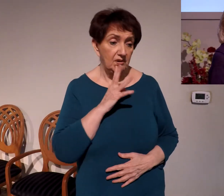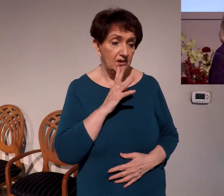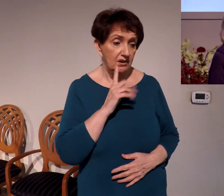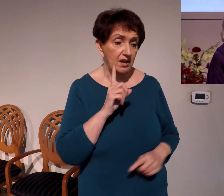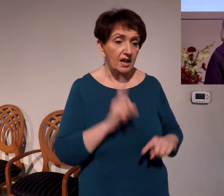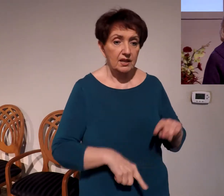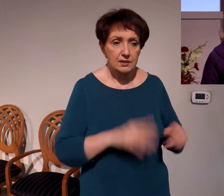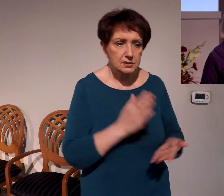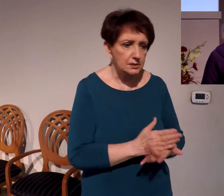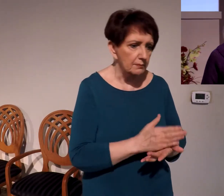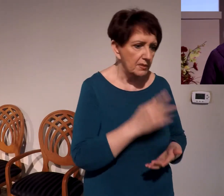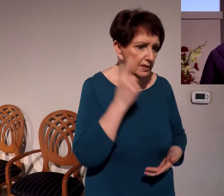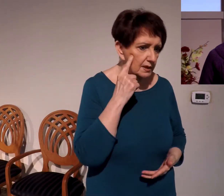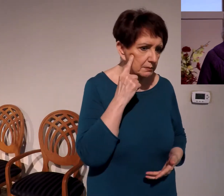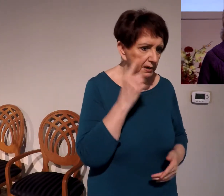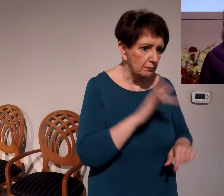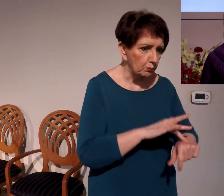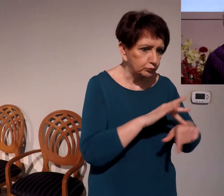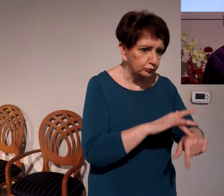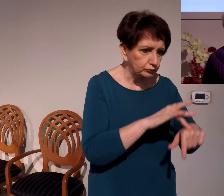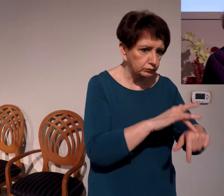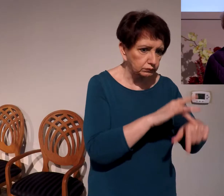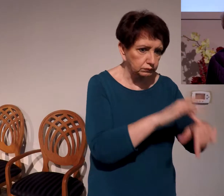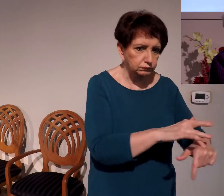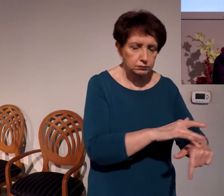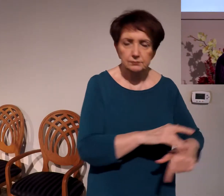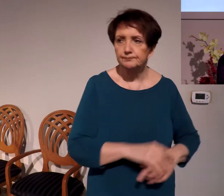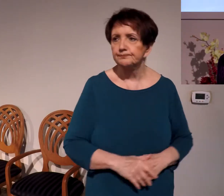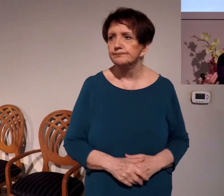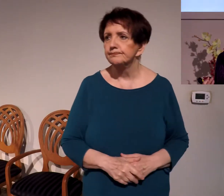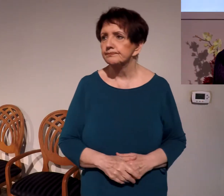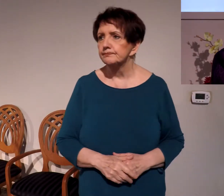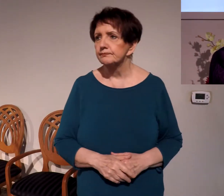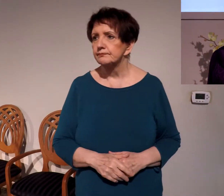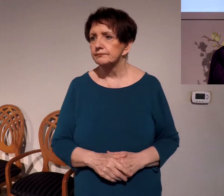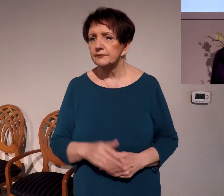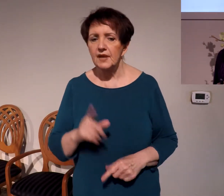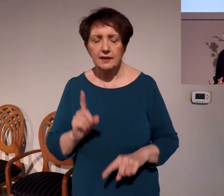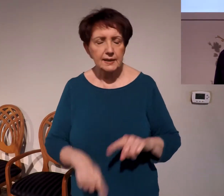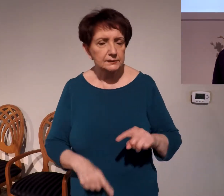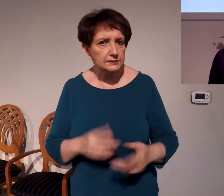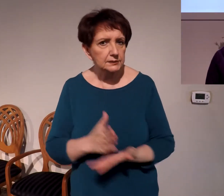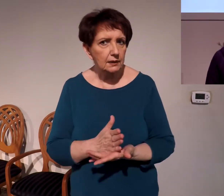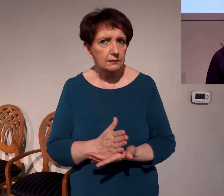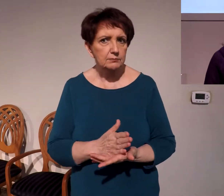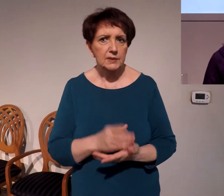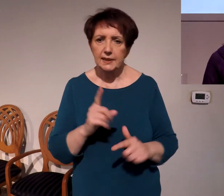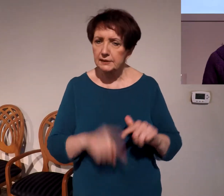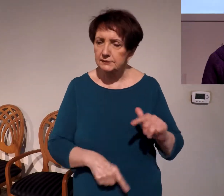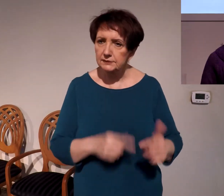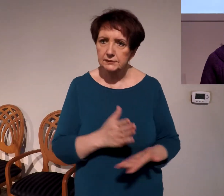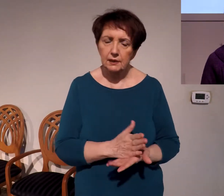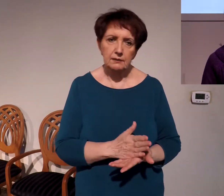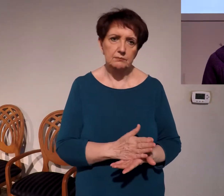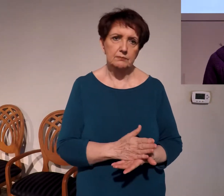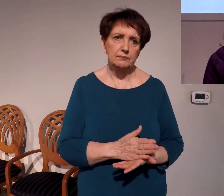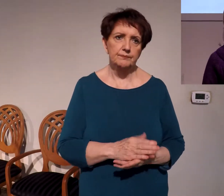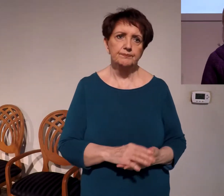about it. I can't stop obsessing about it. I can't stop. I can't stop. I can't